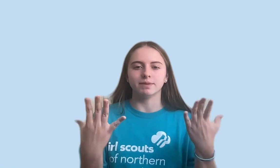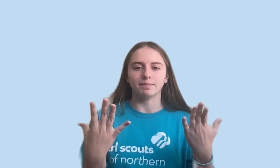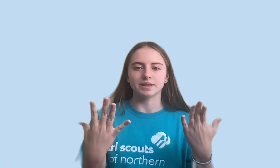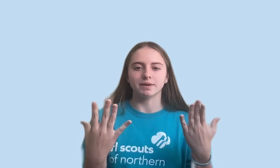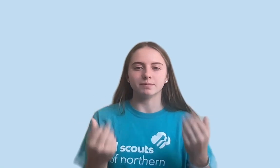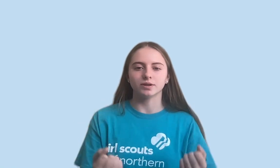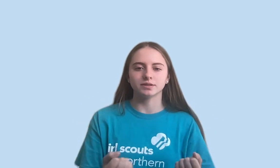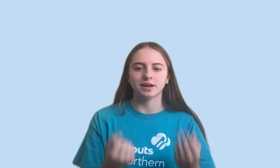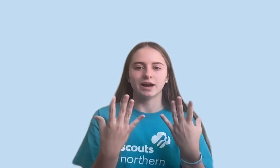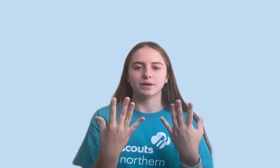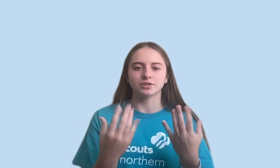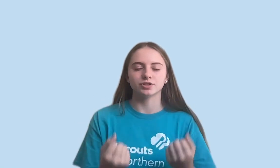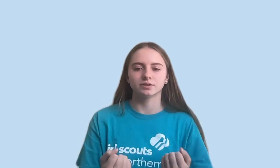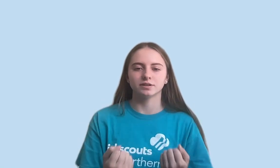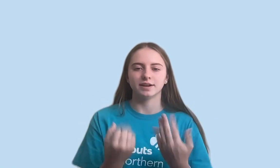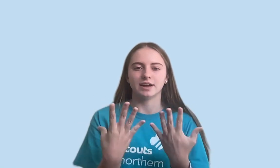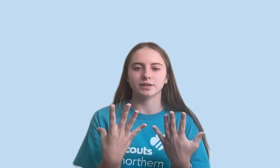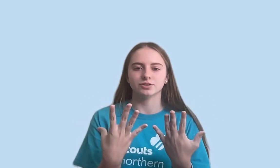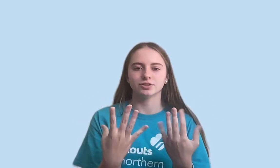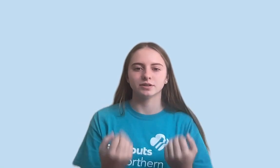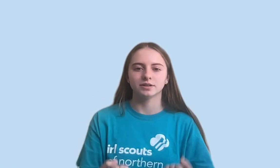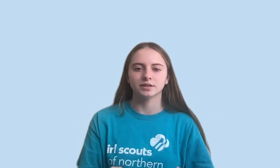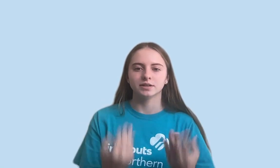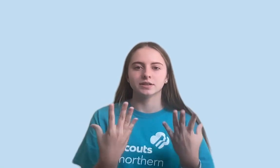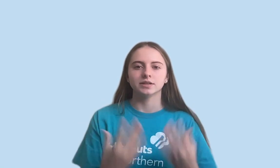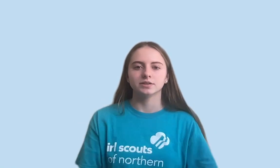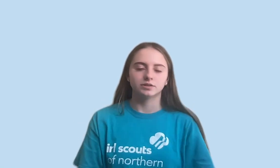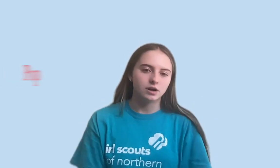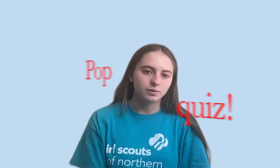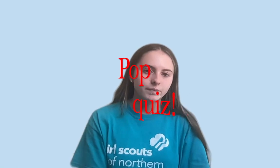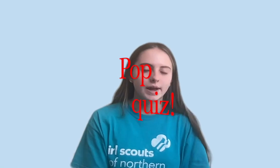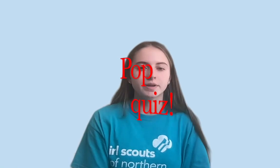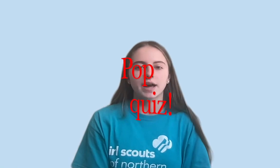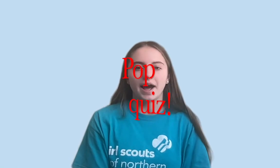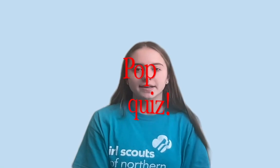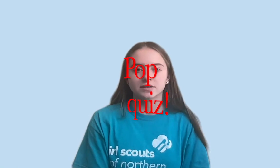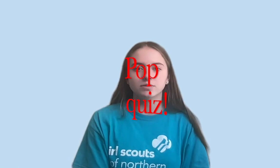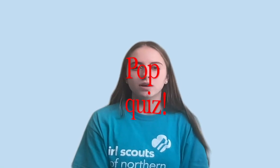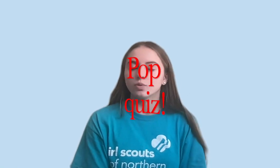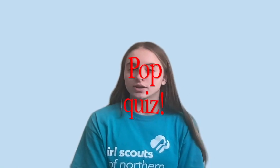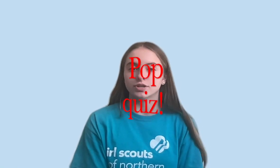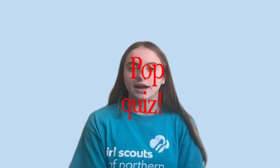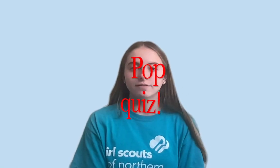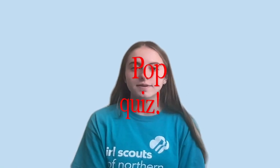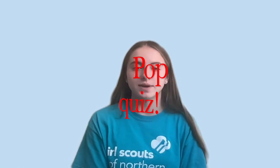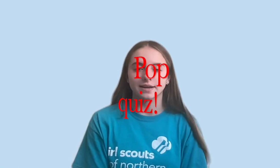popping them upwards. How much? How much? So I'm going to ask you a question now for